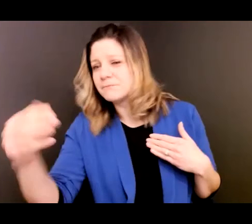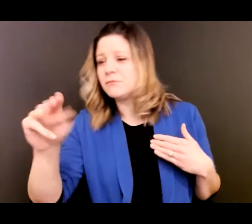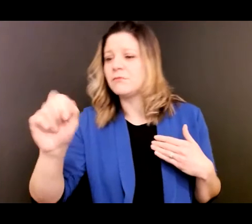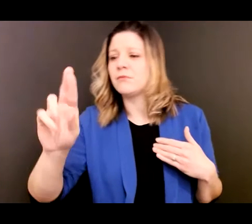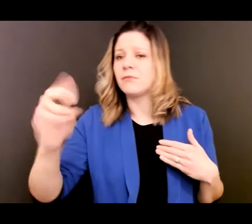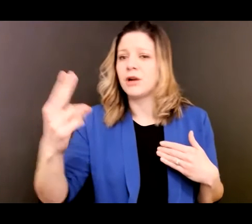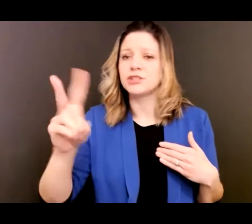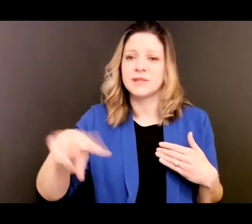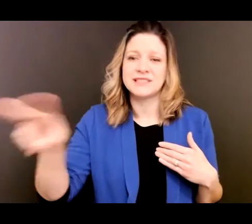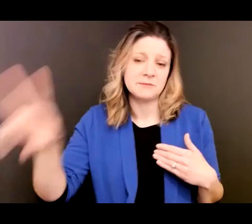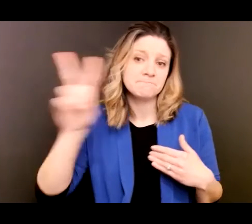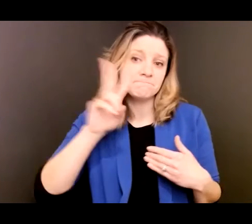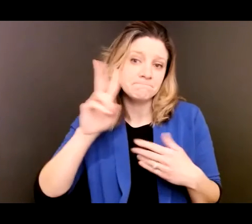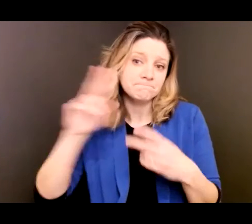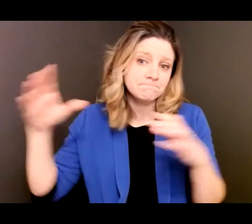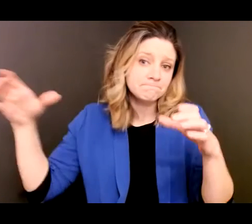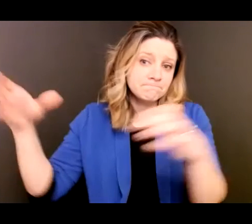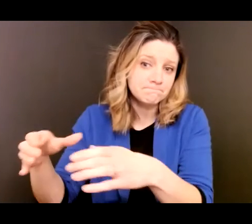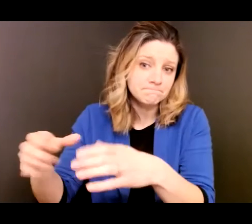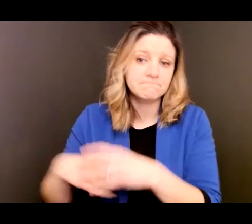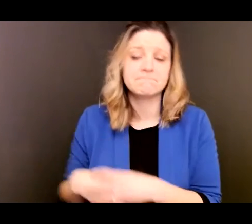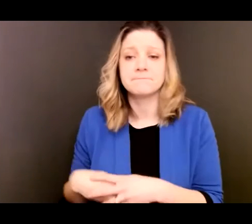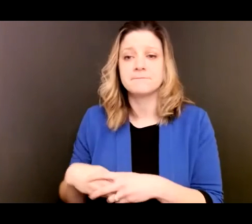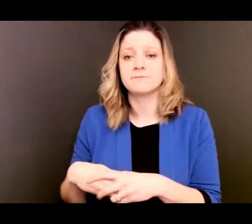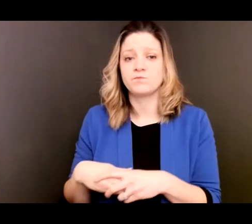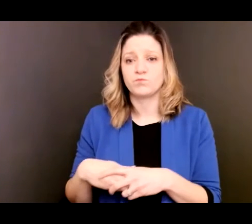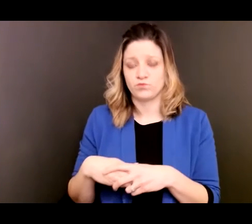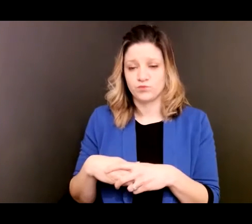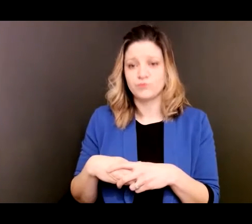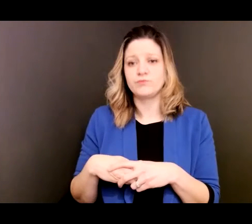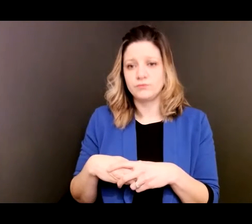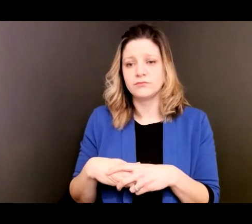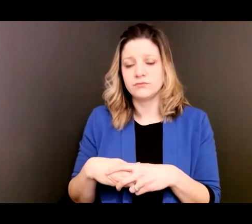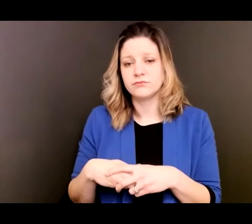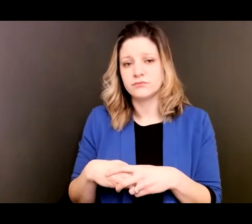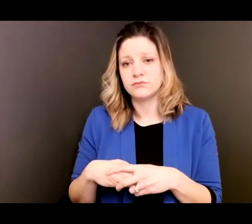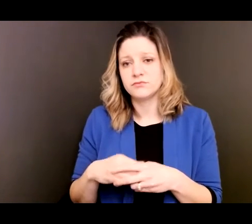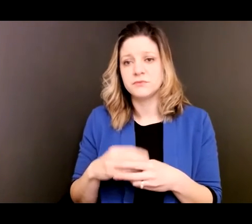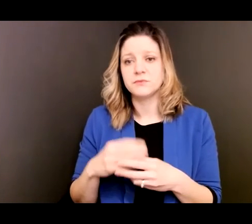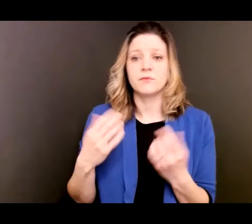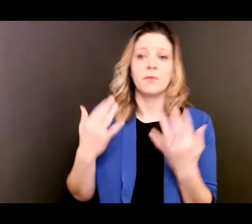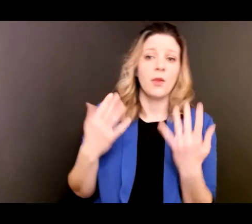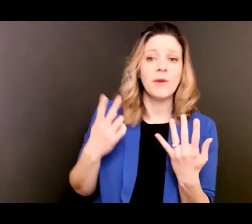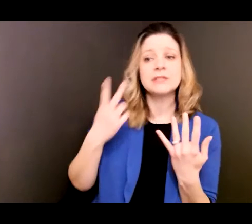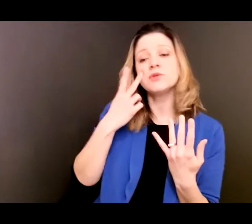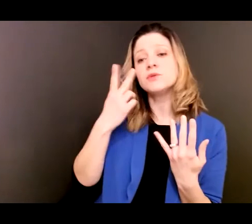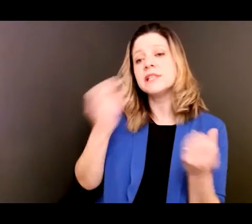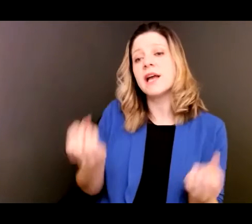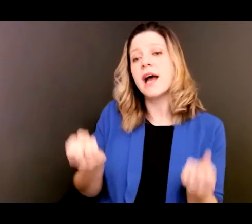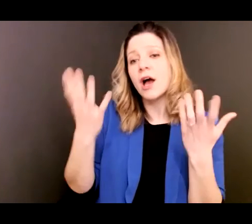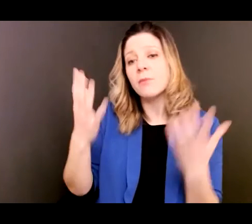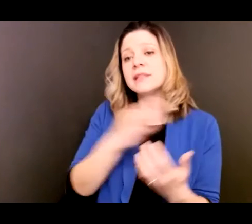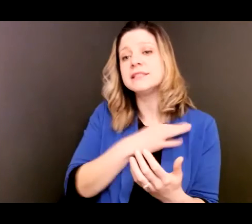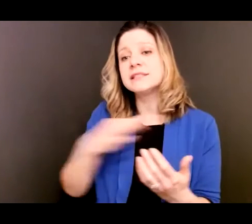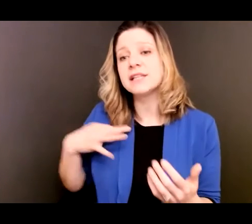In the next few weeks, we will know how many residents and support staff have had their second round of